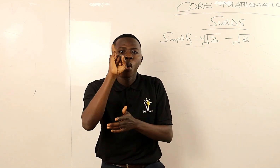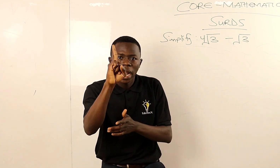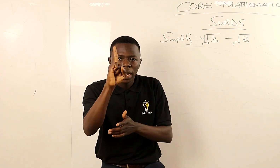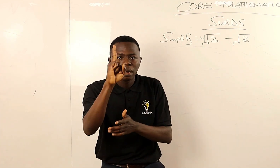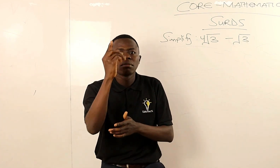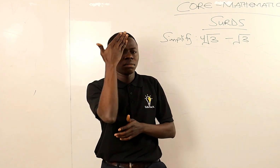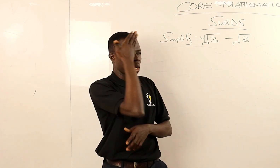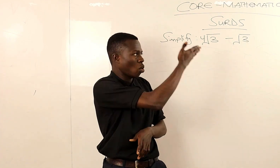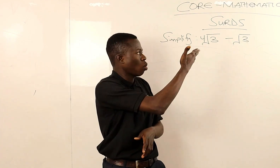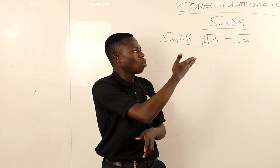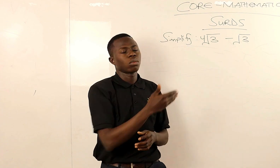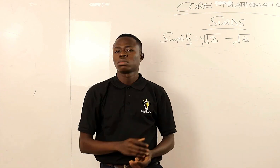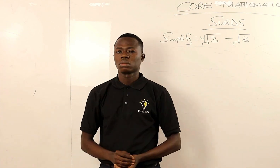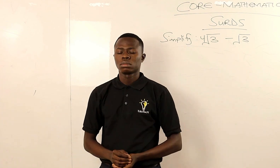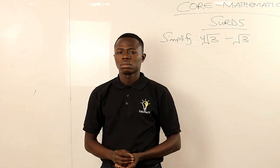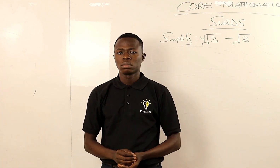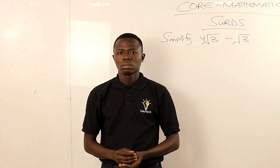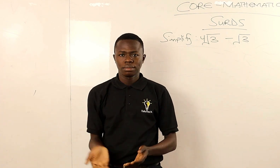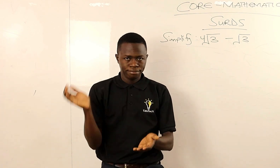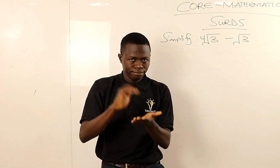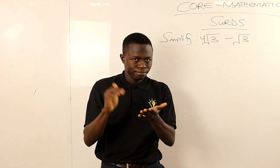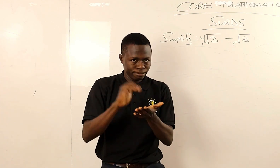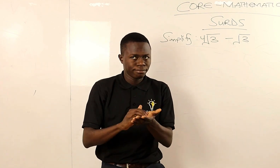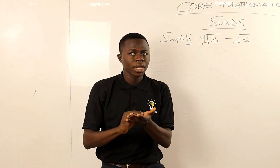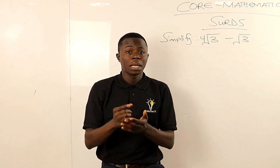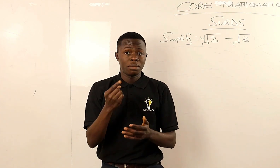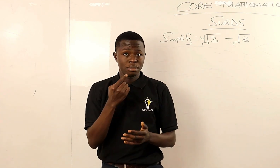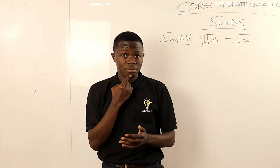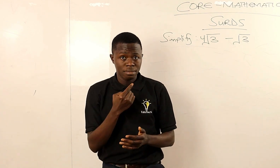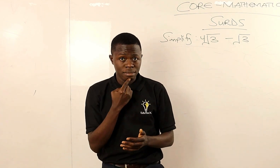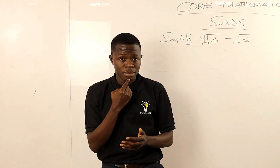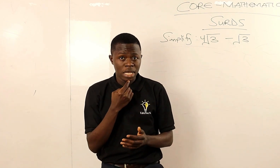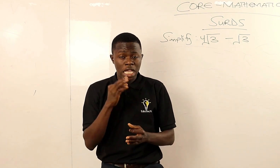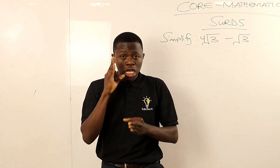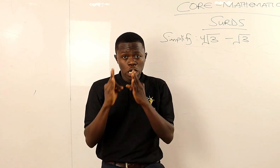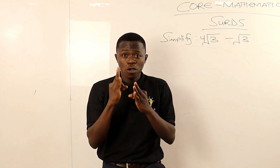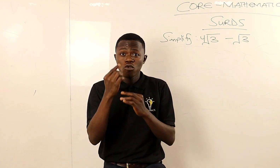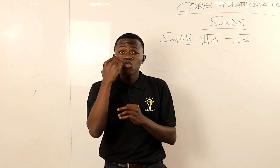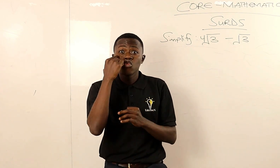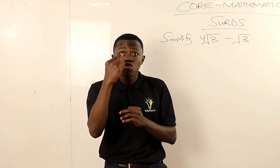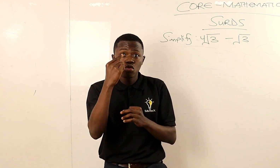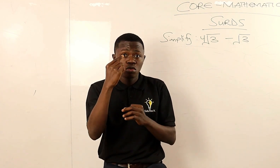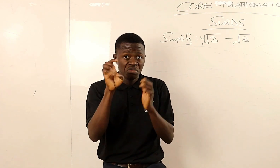board, square root of 3, without any number in front, you always must assume there is